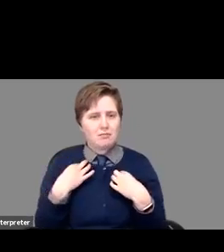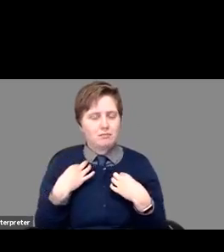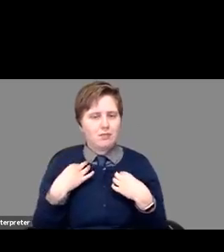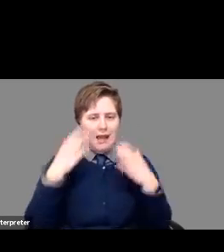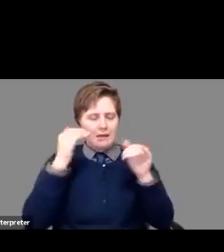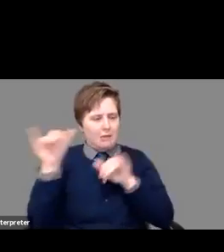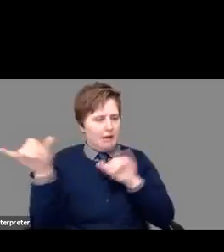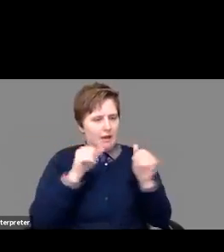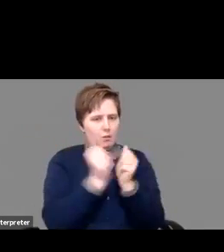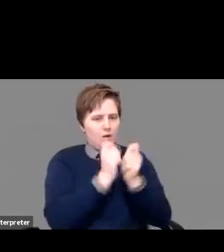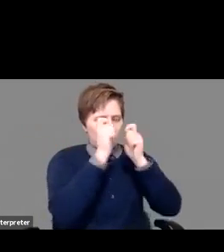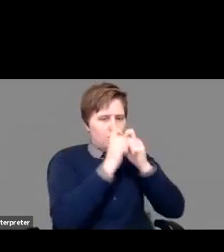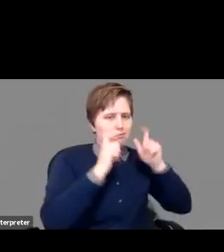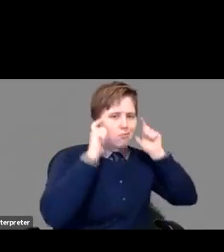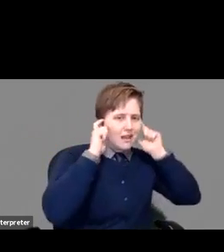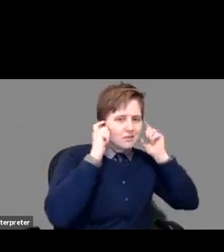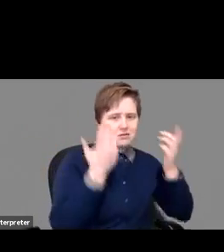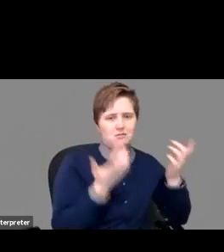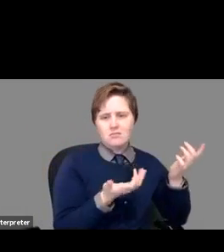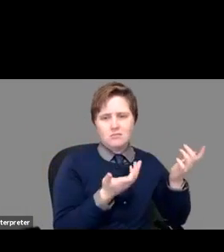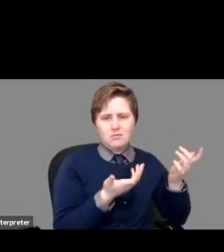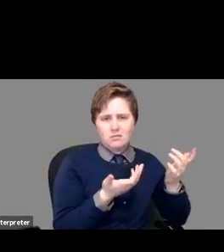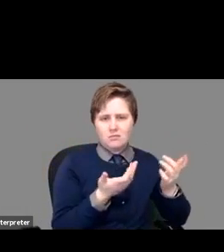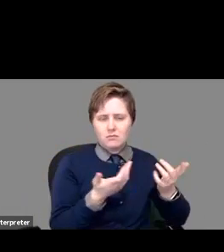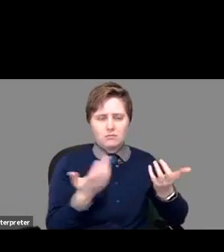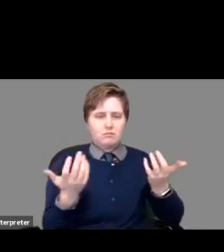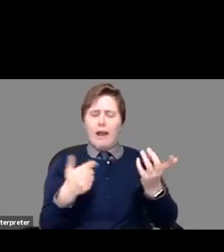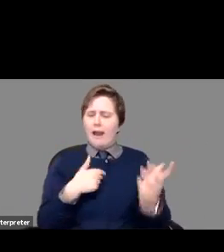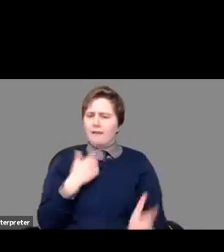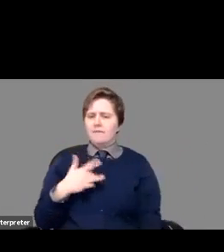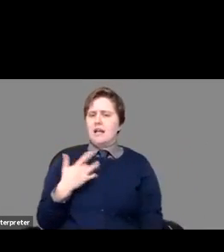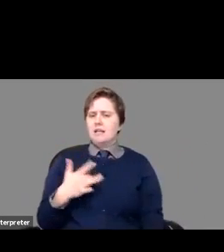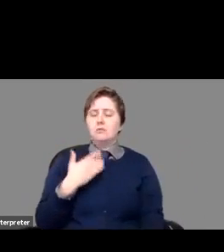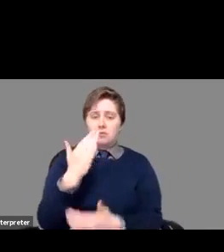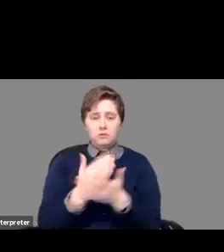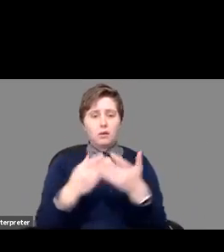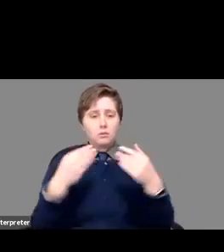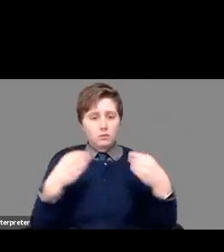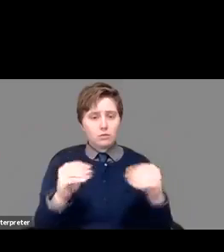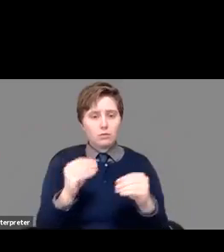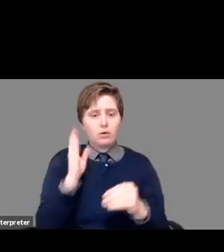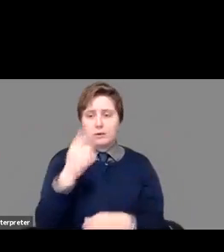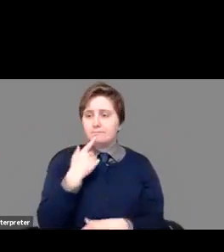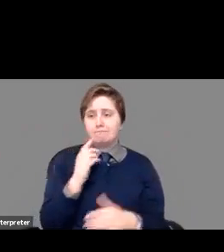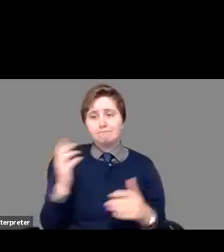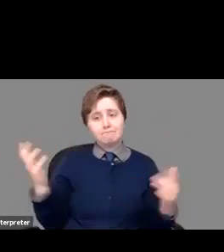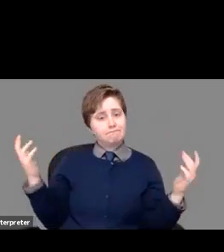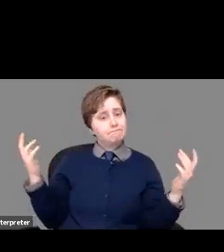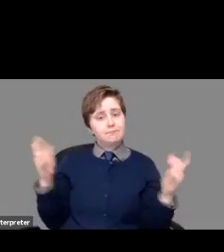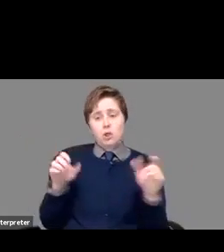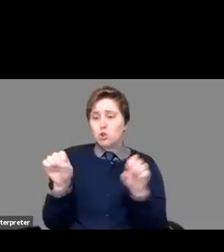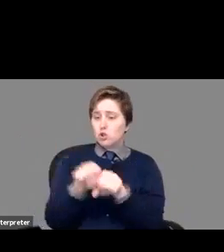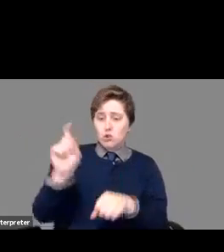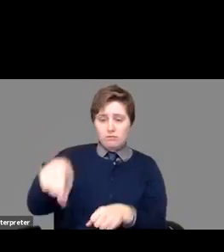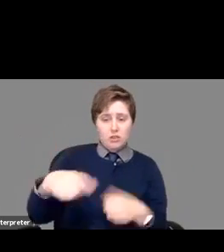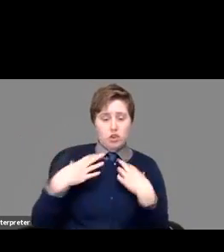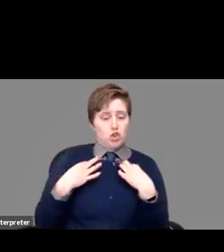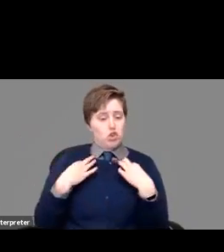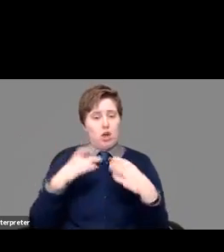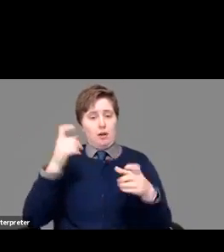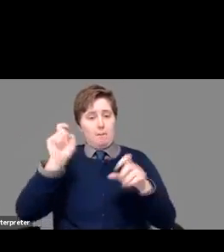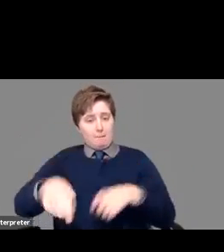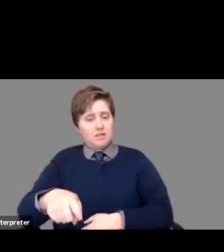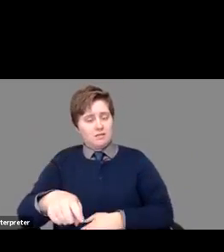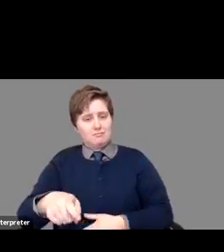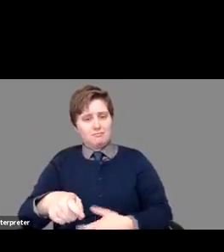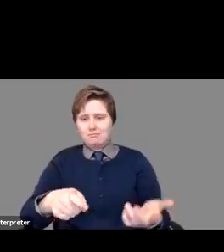that we will be wearing a mask in the store, because I do feel that some stores will say, got to wear shoes, got to wear a shirt, and you